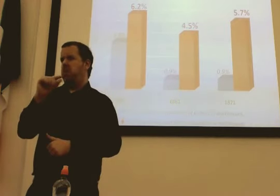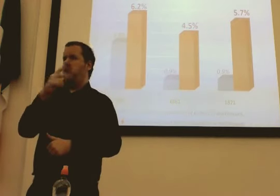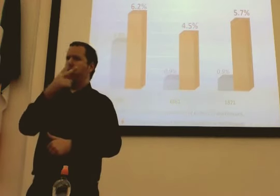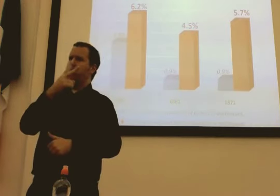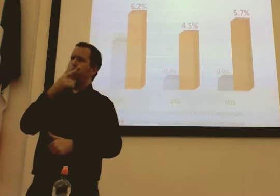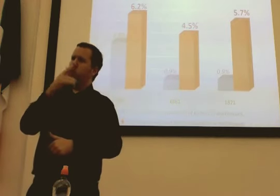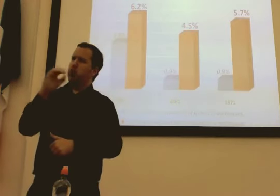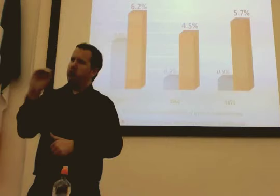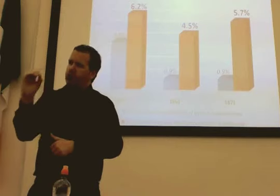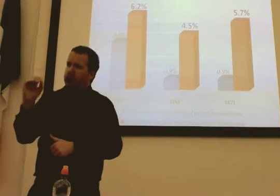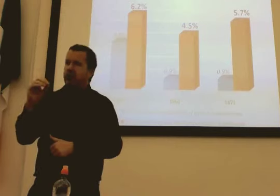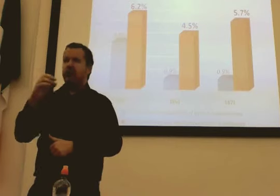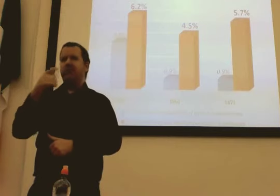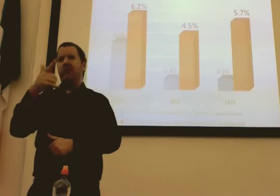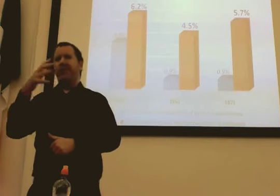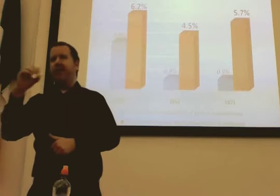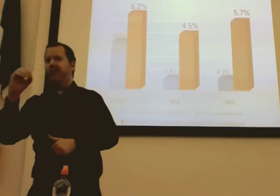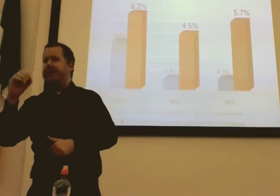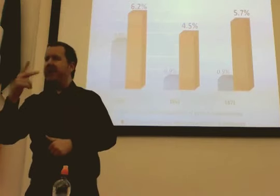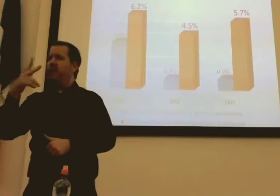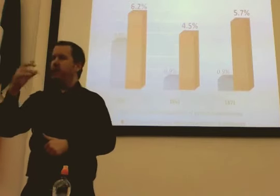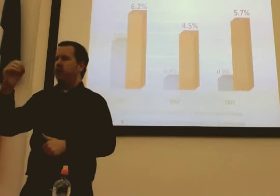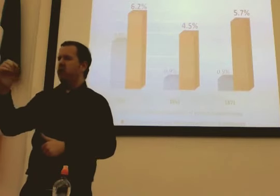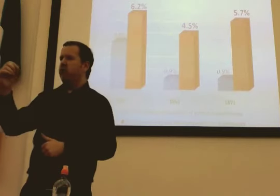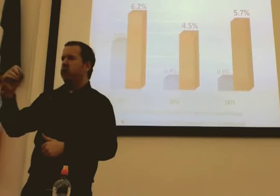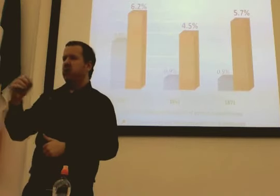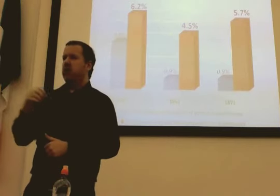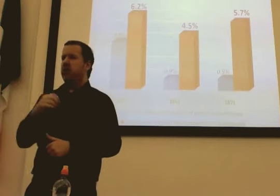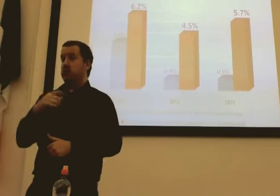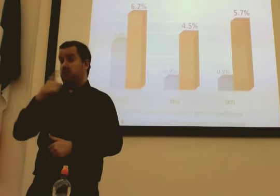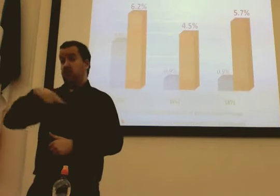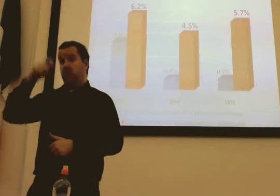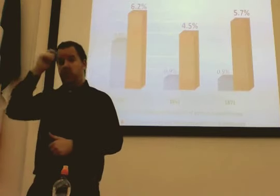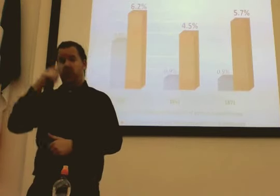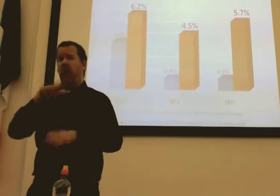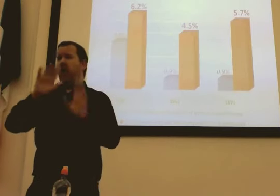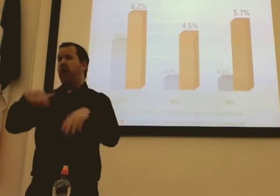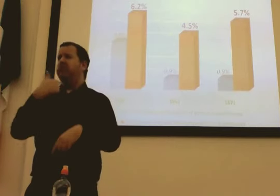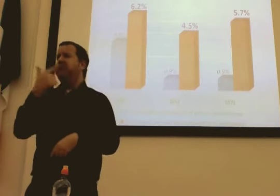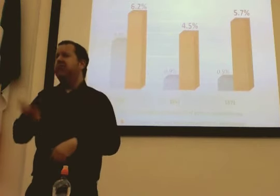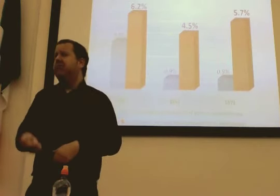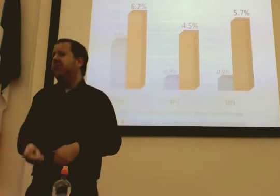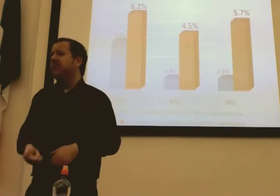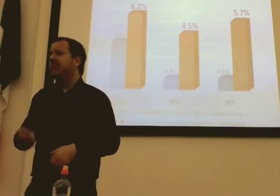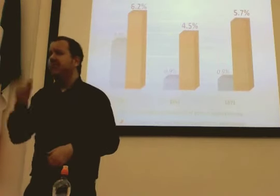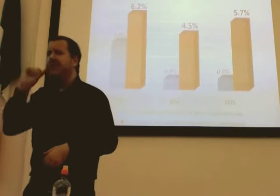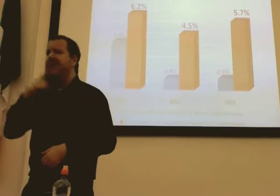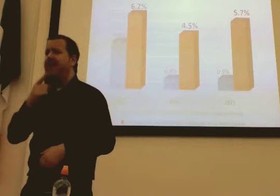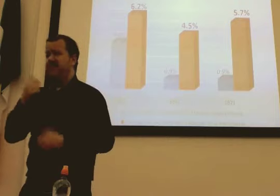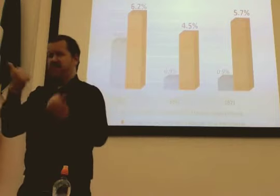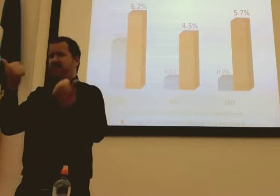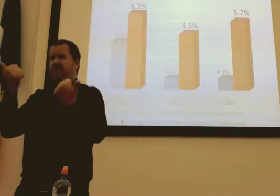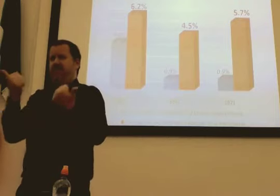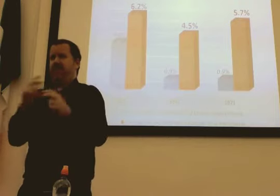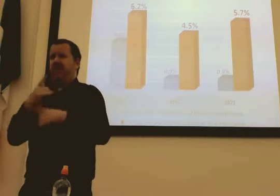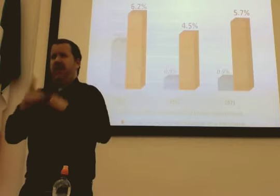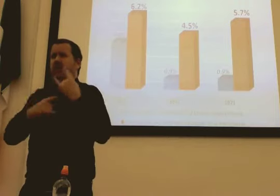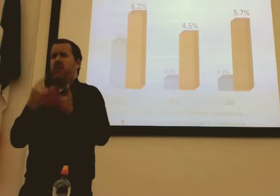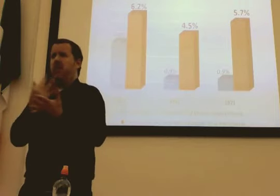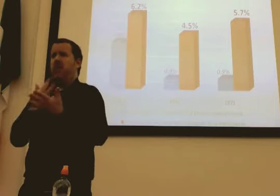So the numbers always seemed quite small, like 200, 250, and possibly think, oh, sure, that's nothing, that's not many deaf